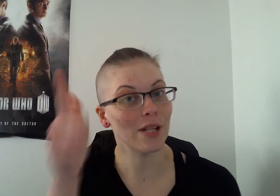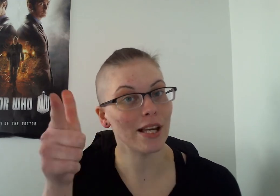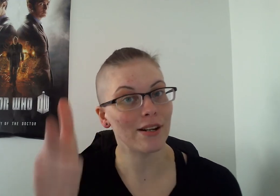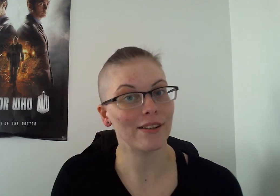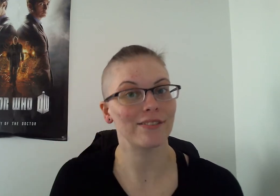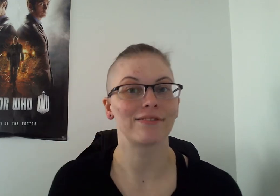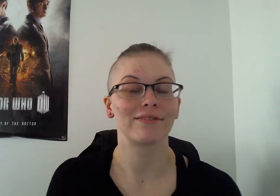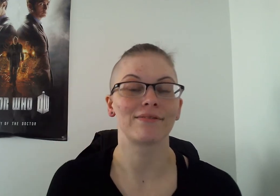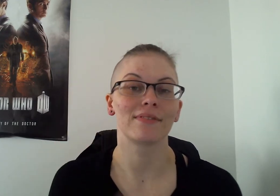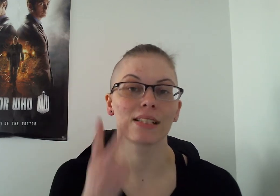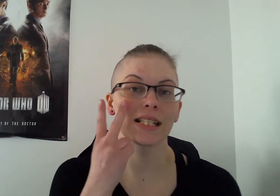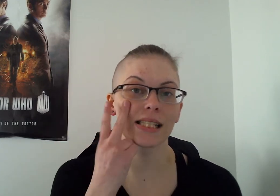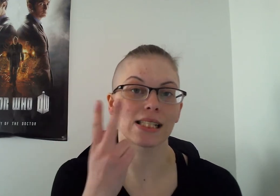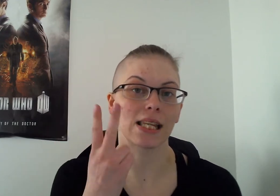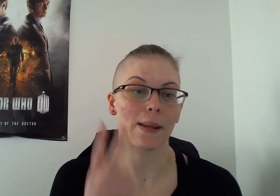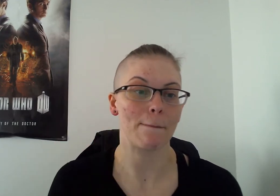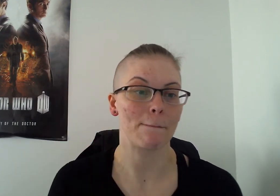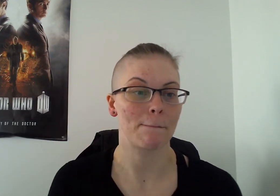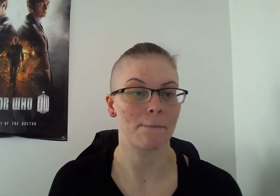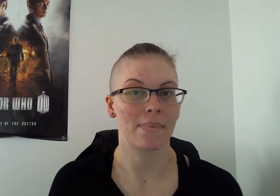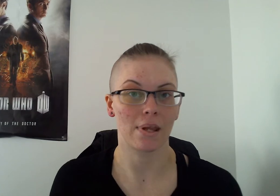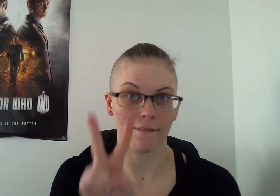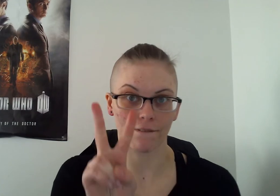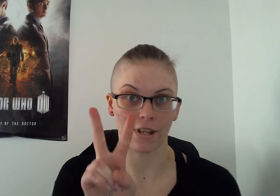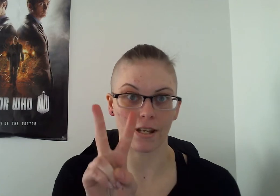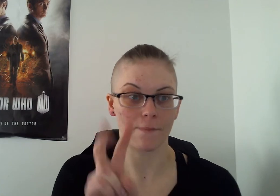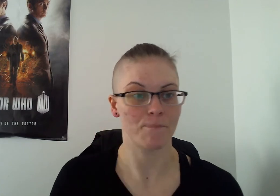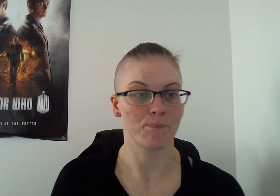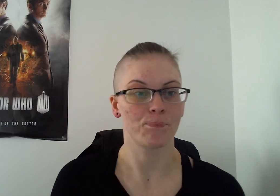later. C. V.